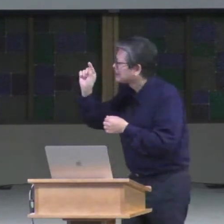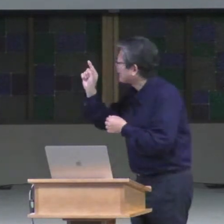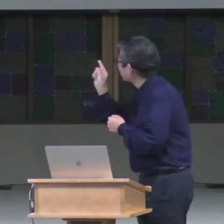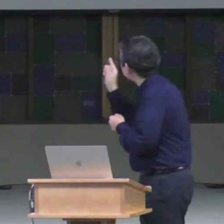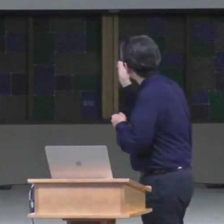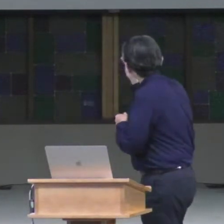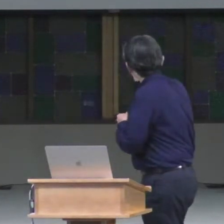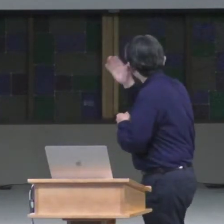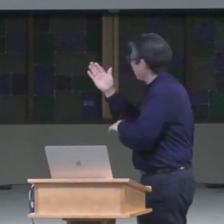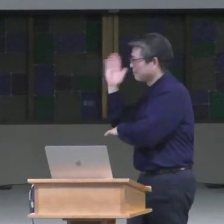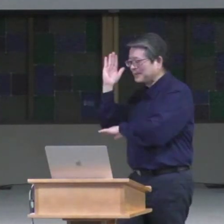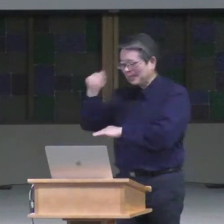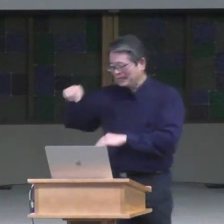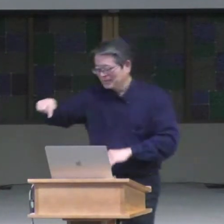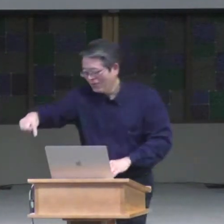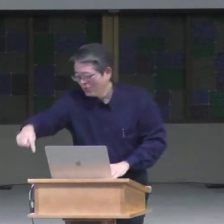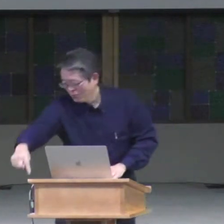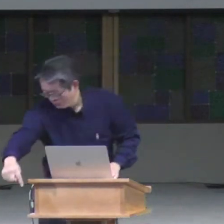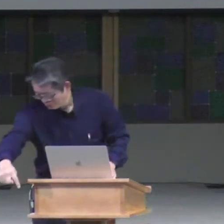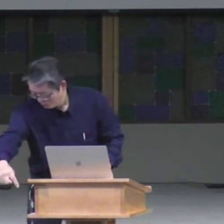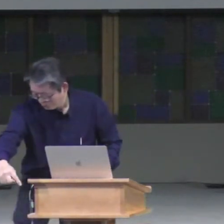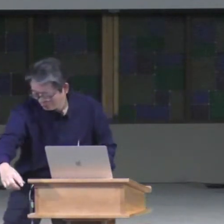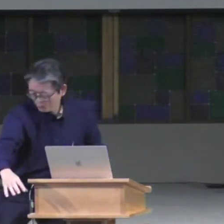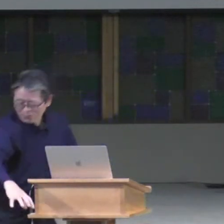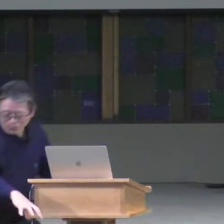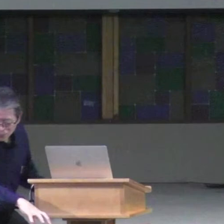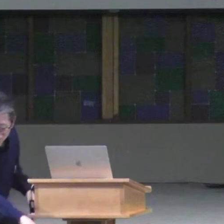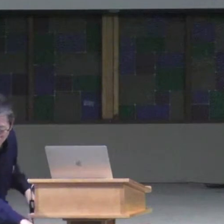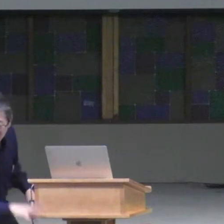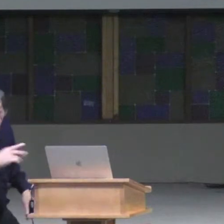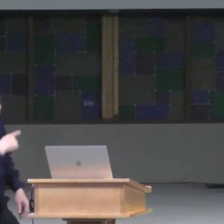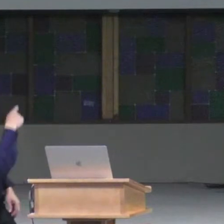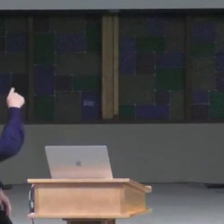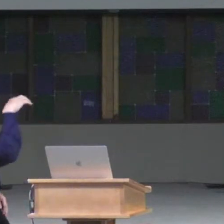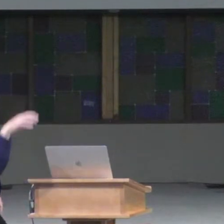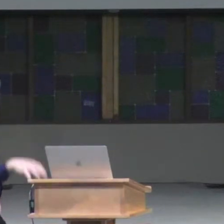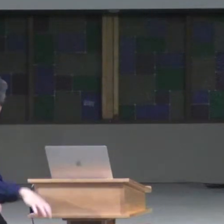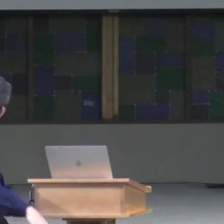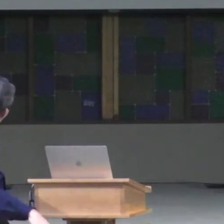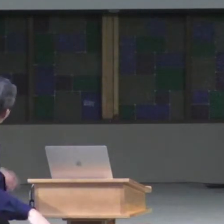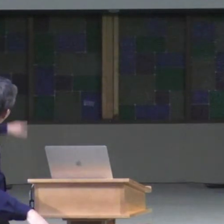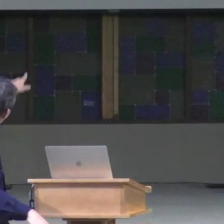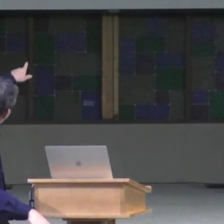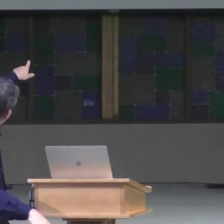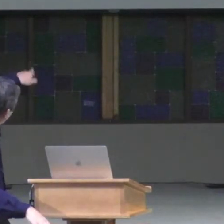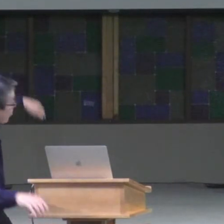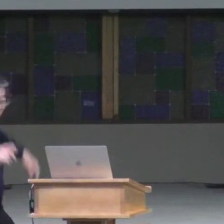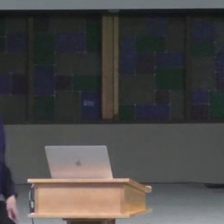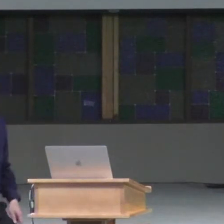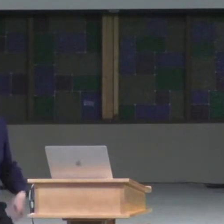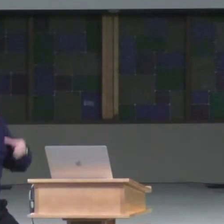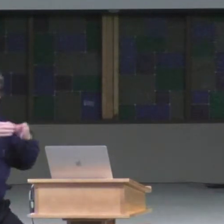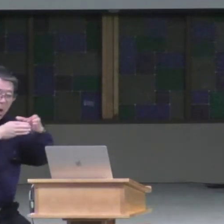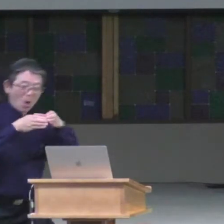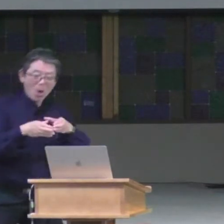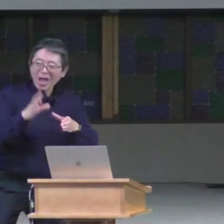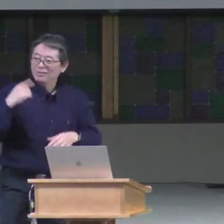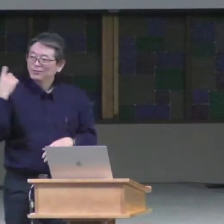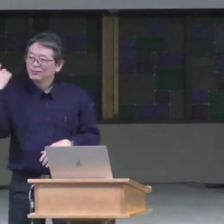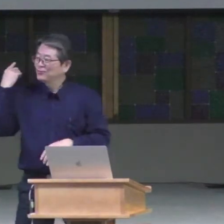little thing, but look and see if you can find something right in front of the pulpit. There's a little